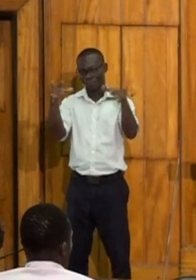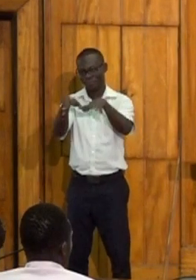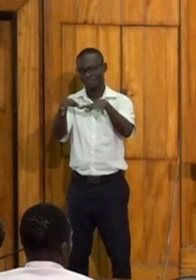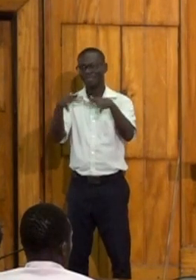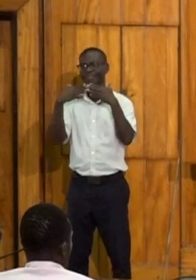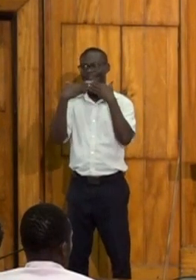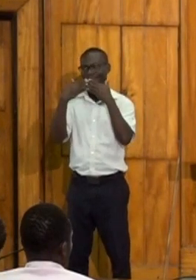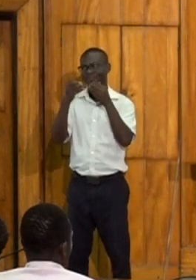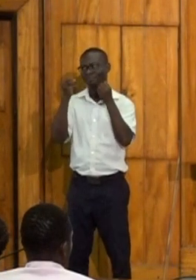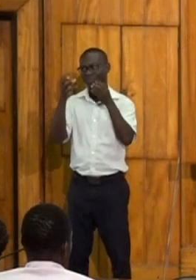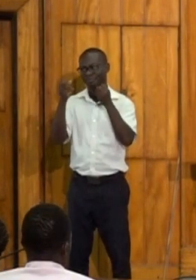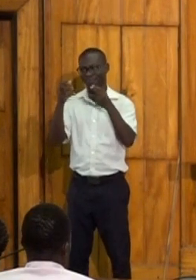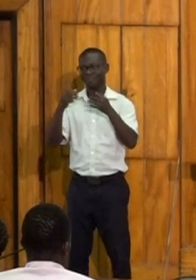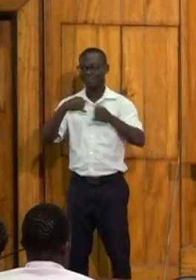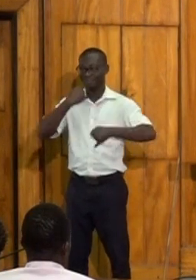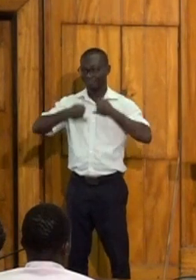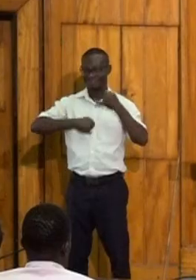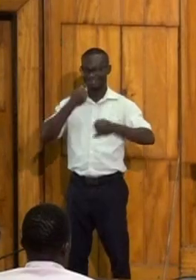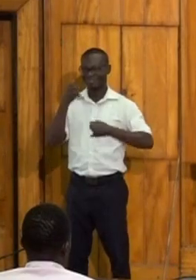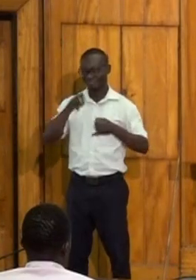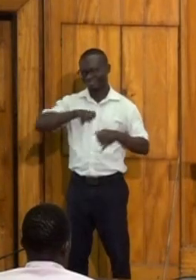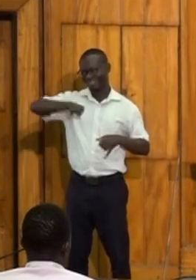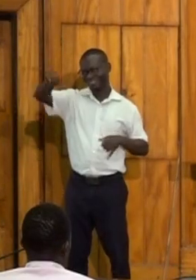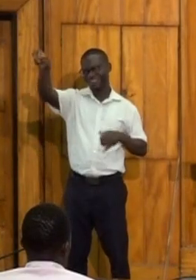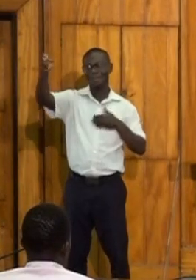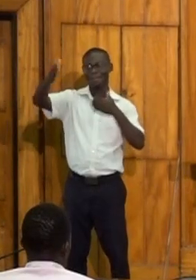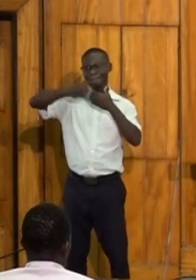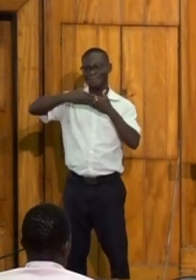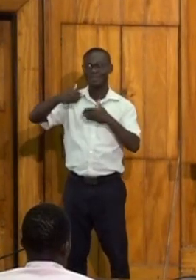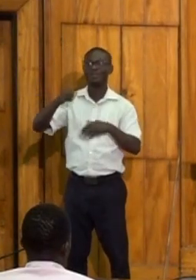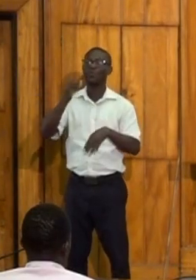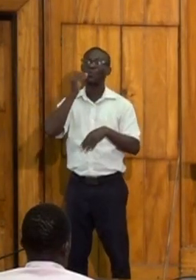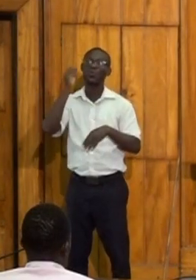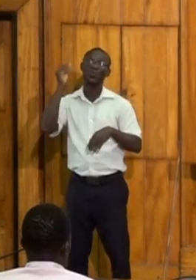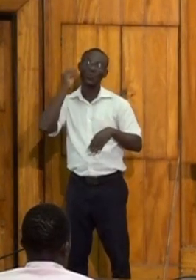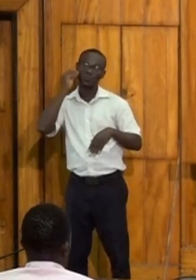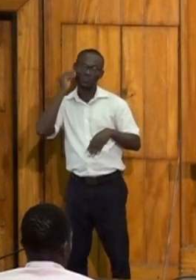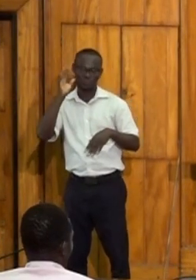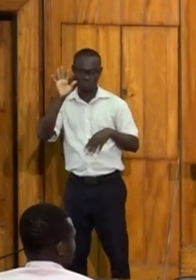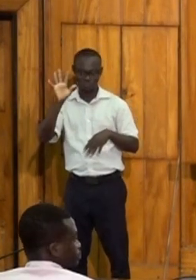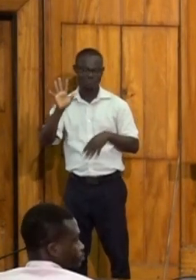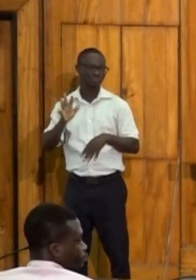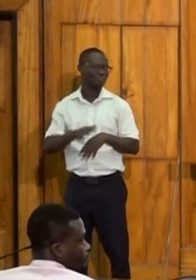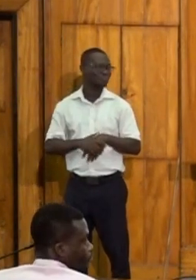thanks a lot. I hope that you enjoy your travel back. Yeah.